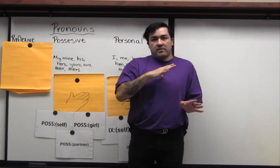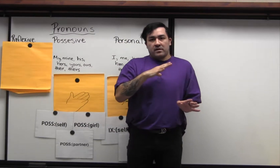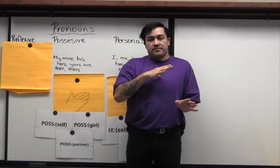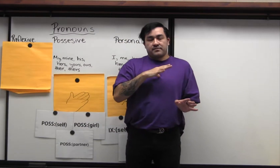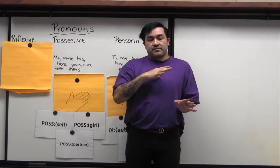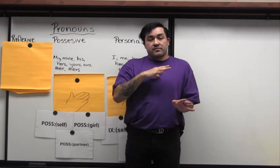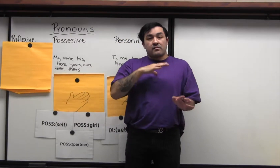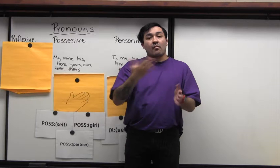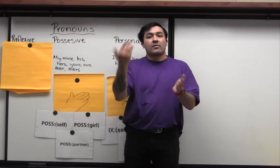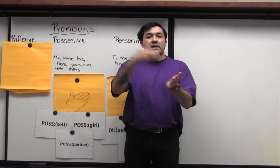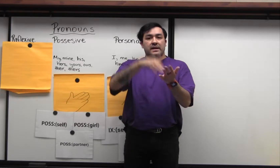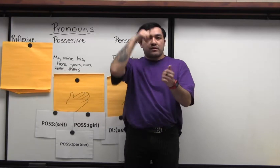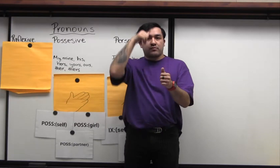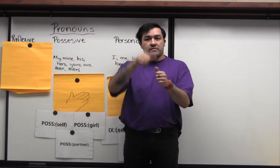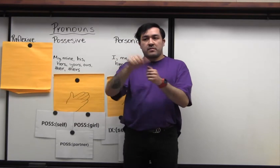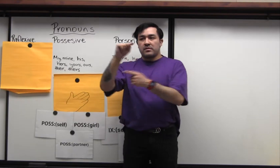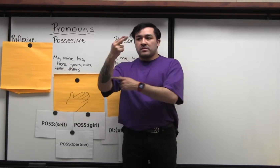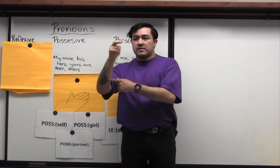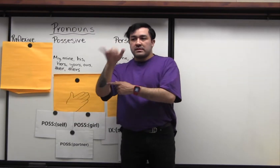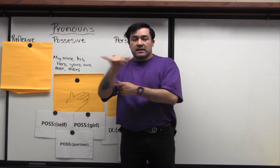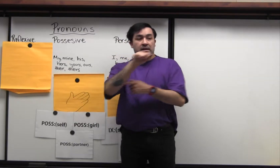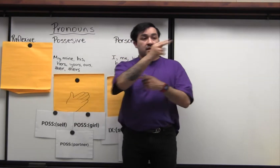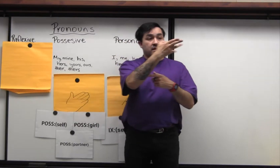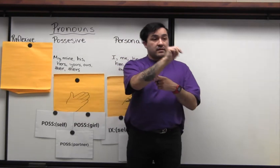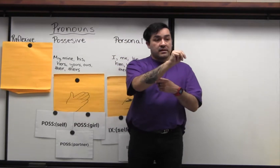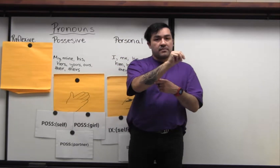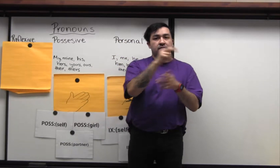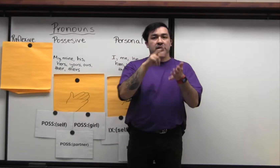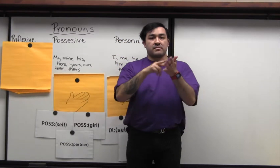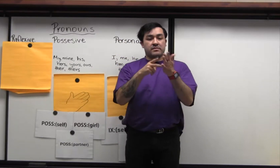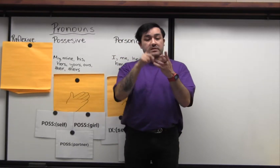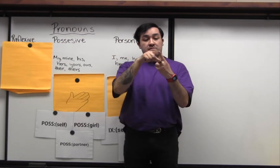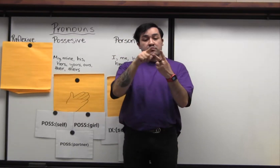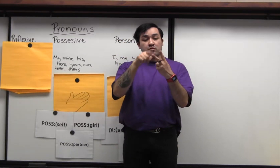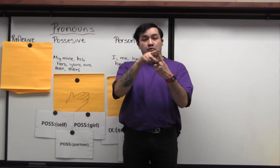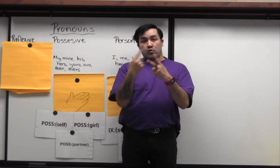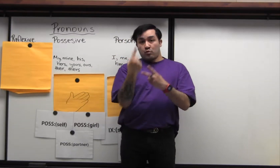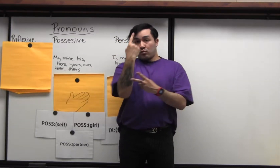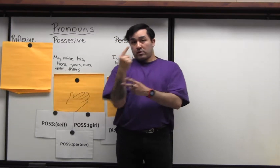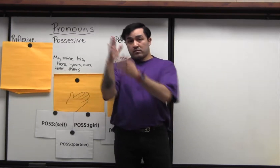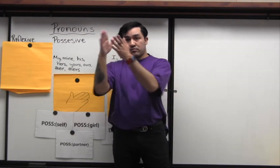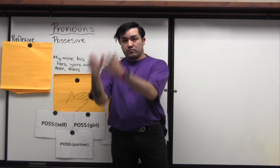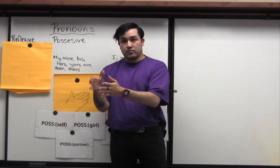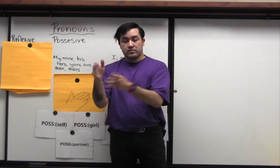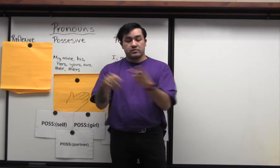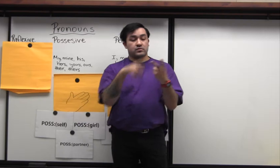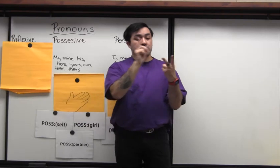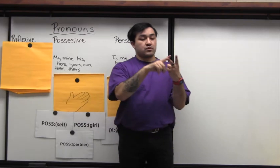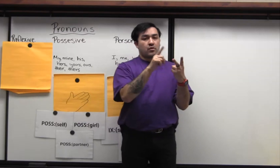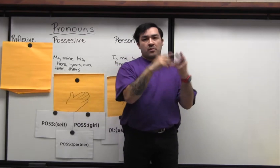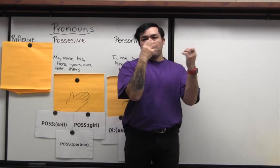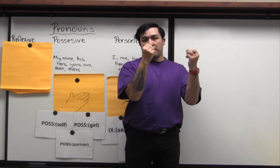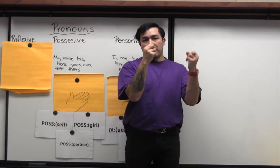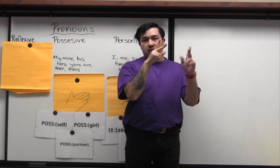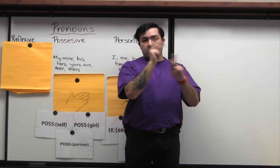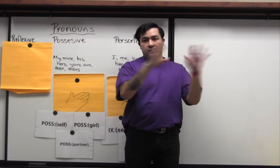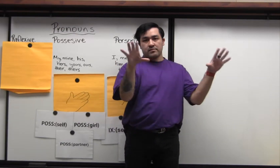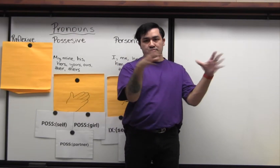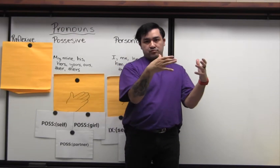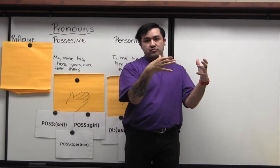is baseline gender neutral or not even a person because we could use these signs in these